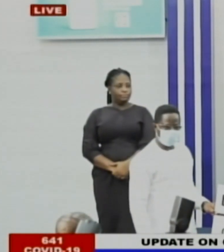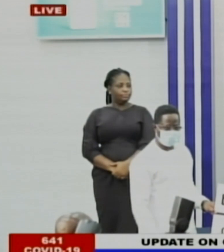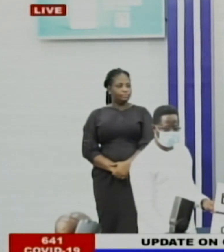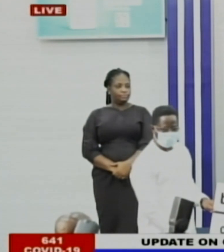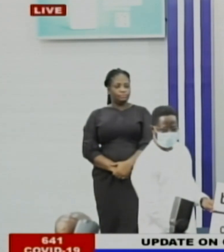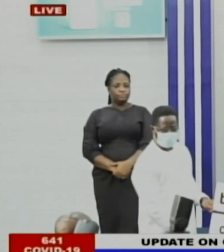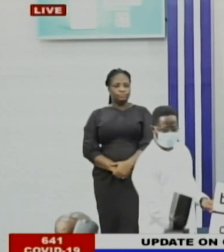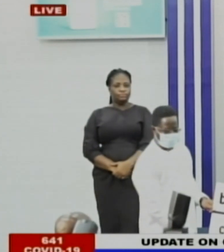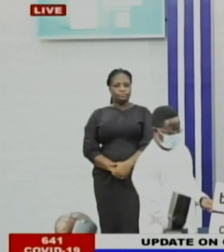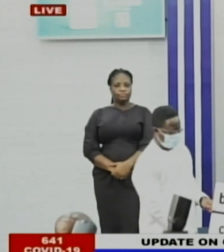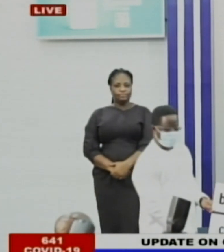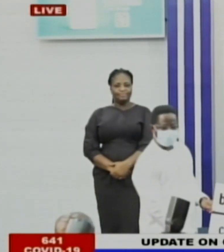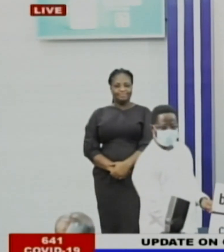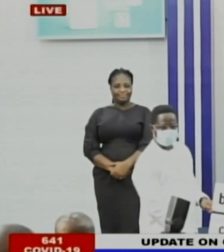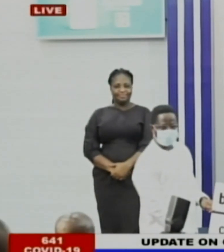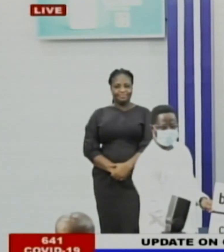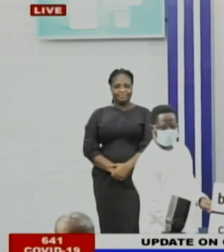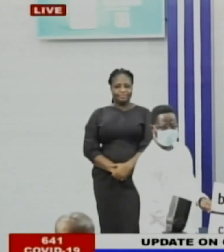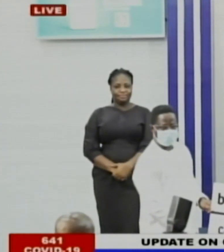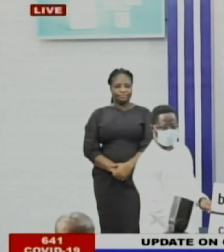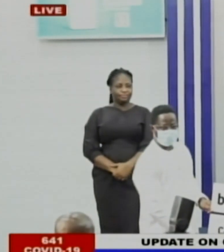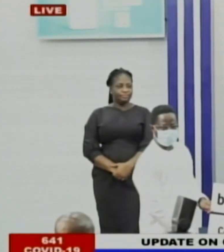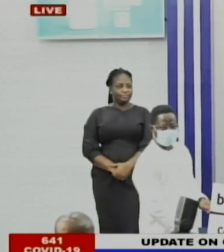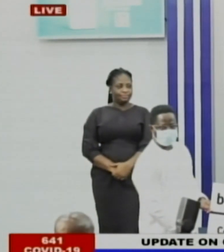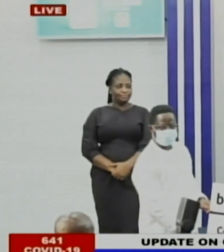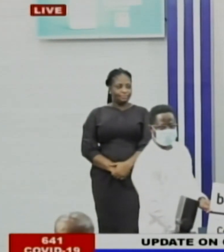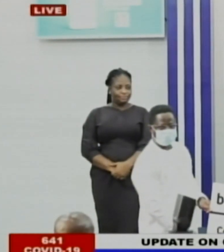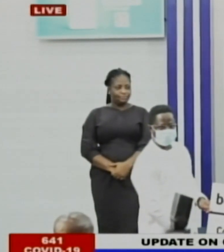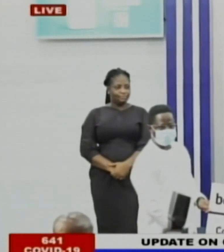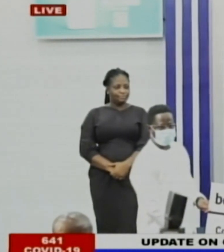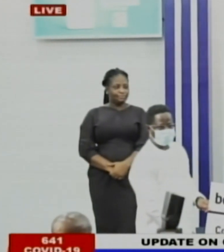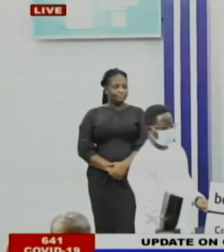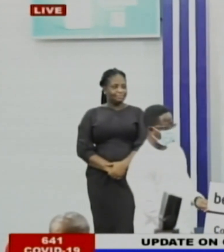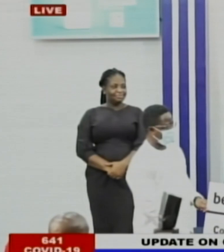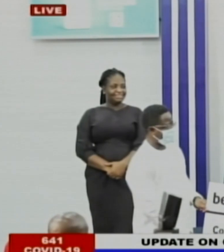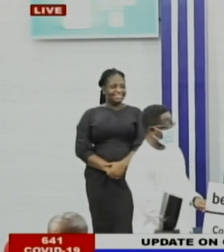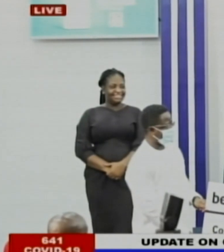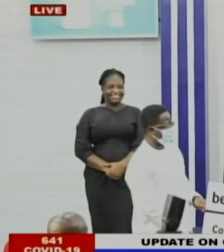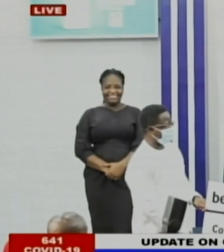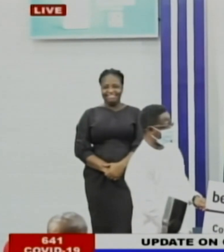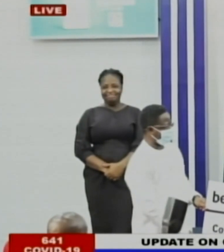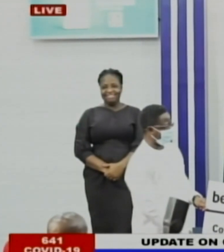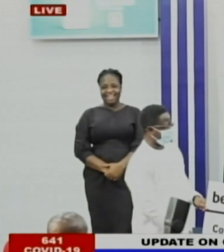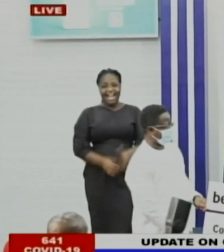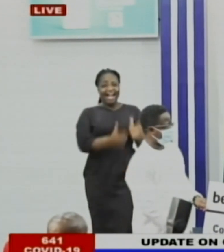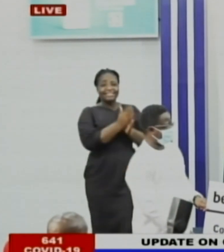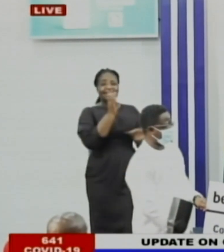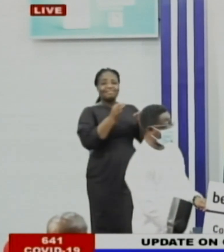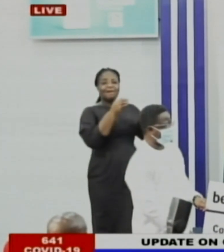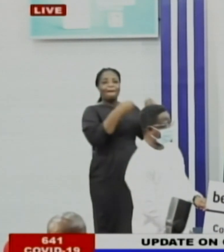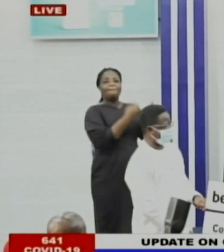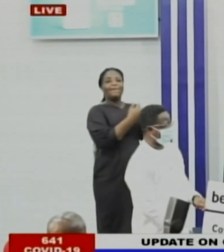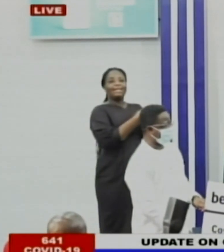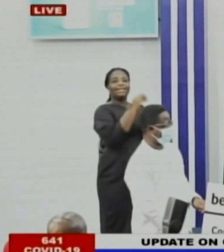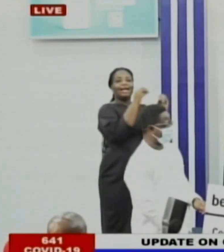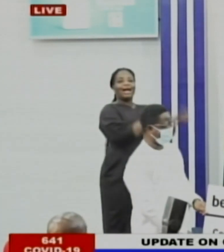cedis. We are very grateful to you for your contribution. Have you put the money in the account already, or you are now coming to put it? You have put it in the account already. We